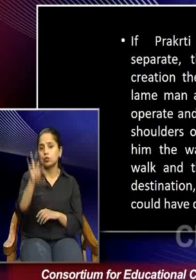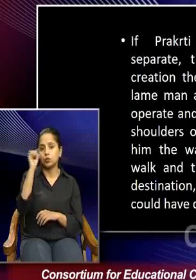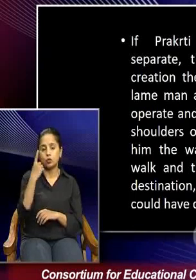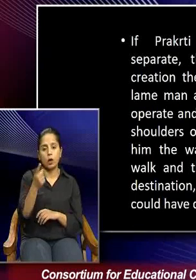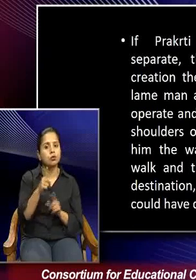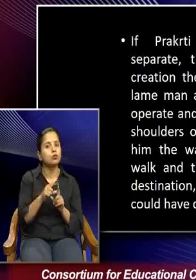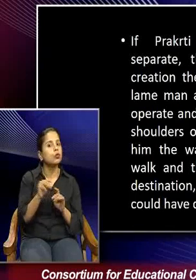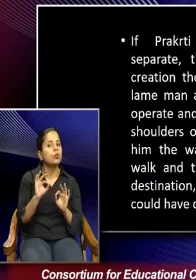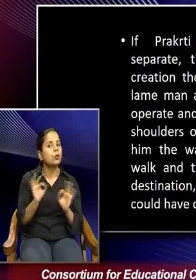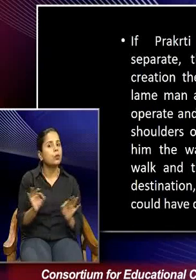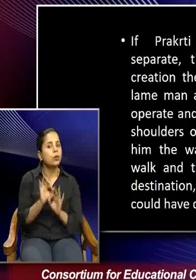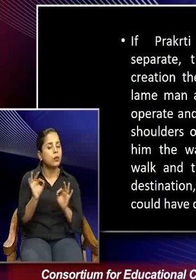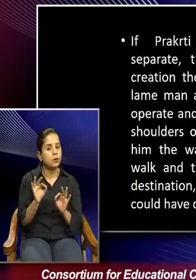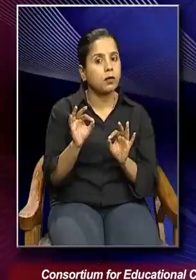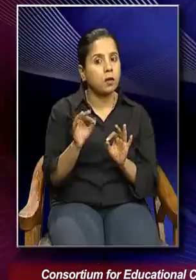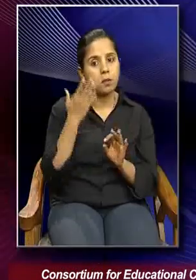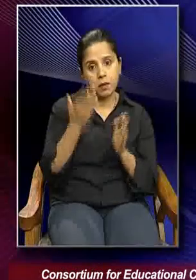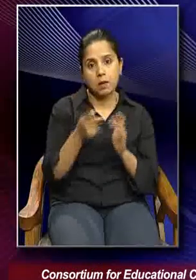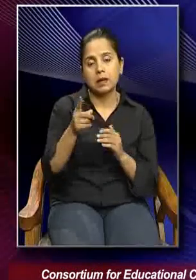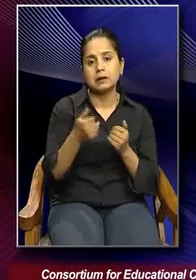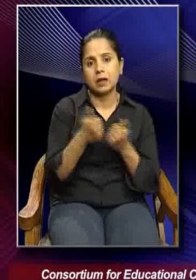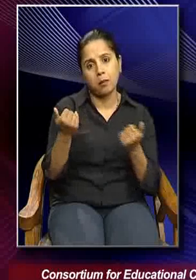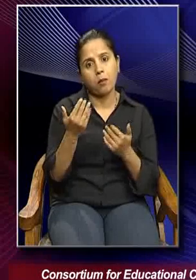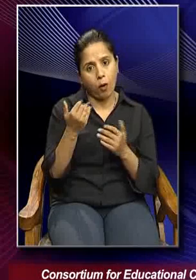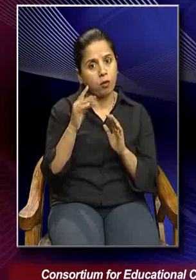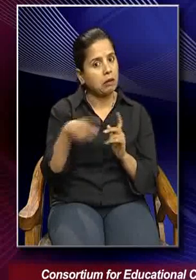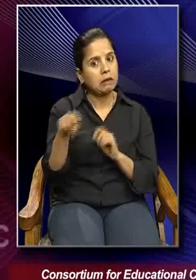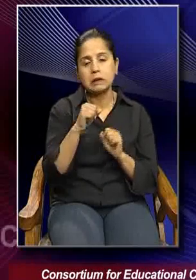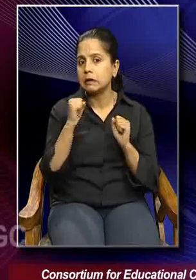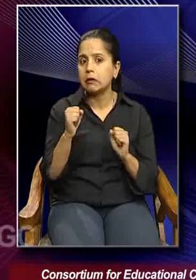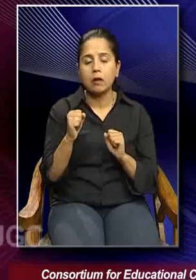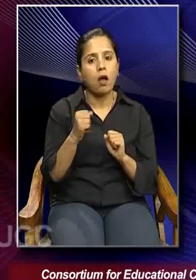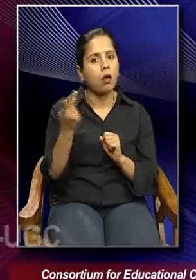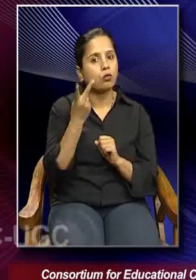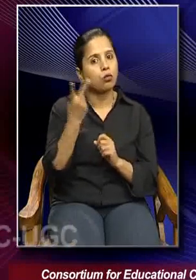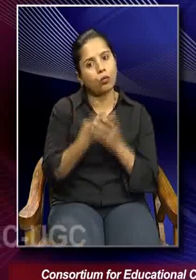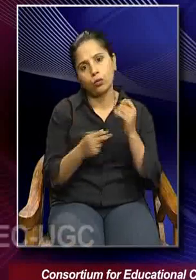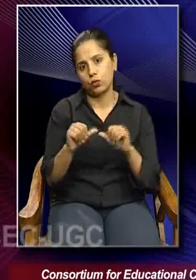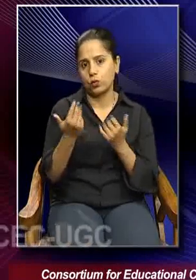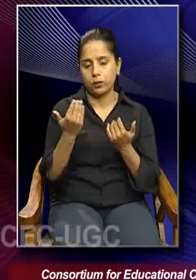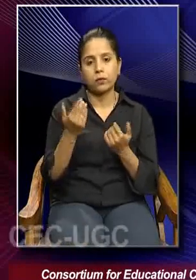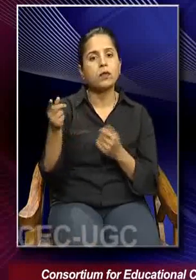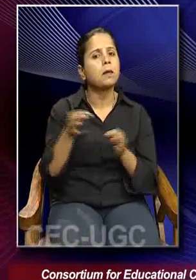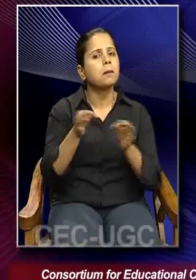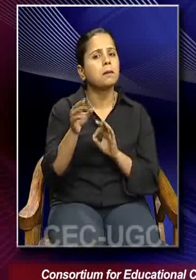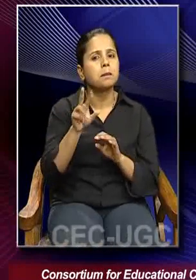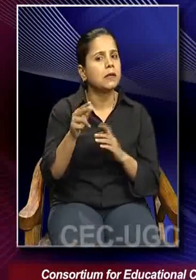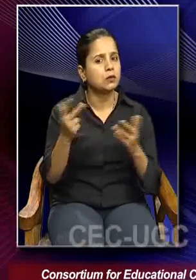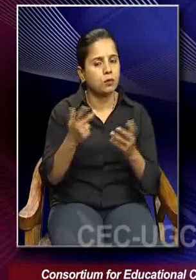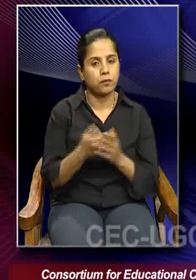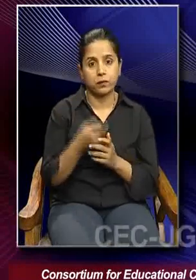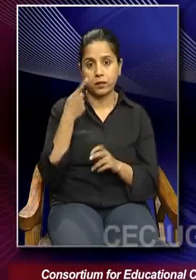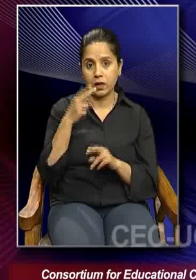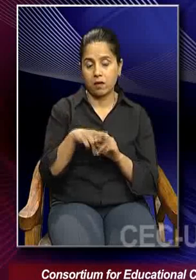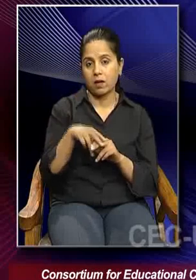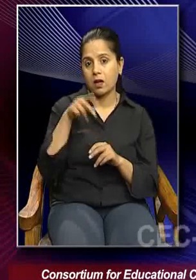done that separately. So what's happening here is they are saying that if a